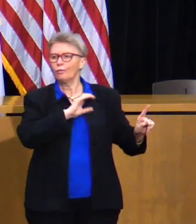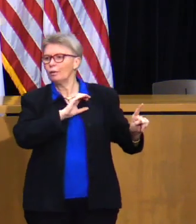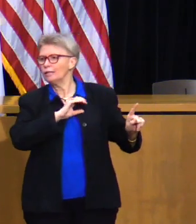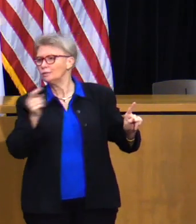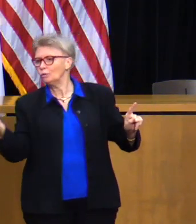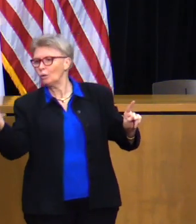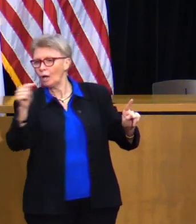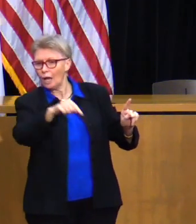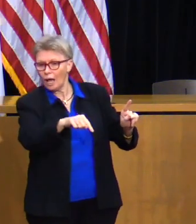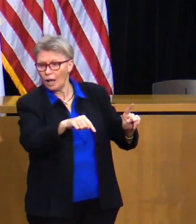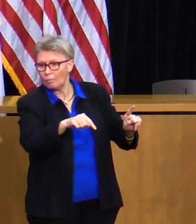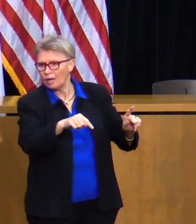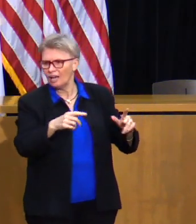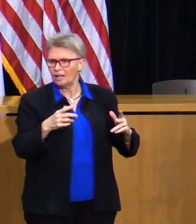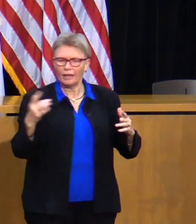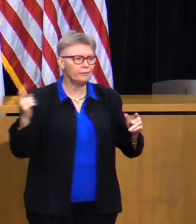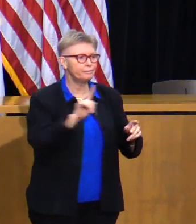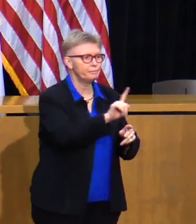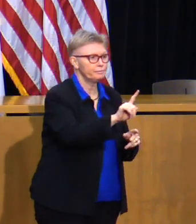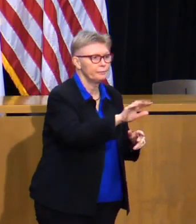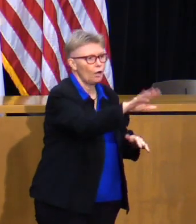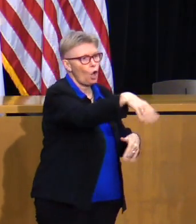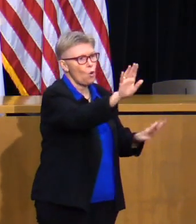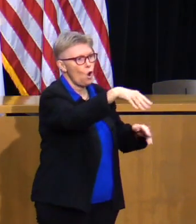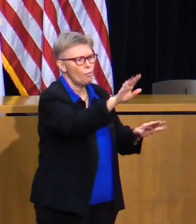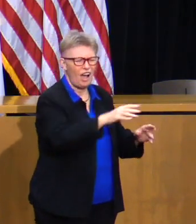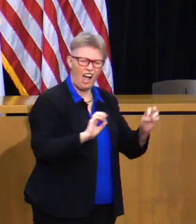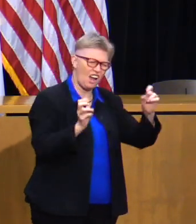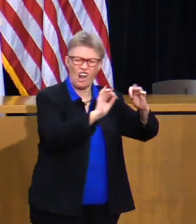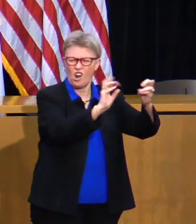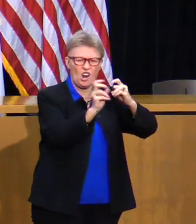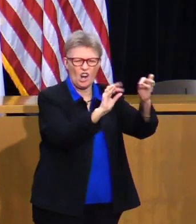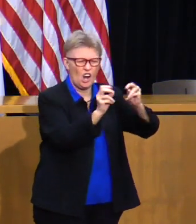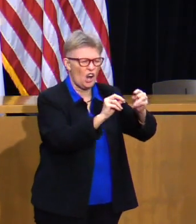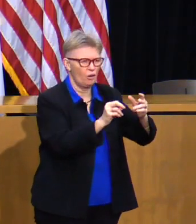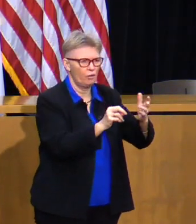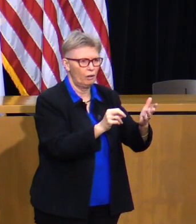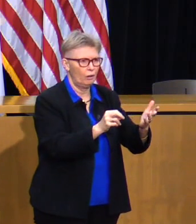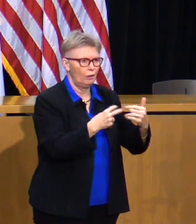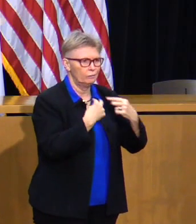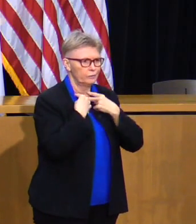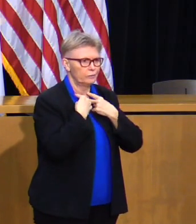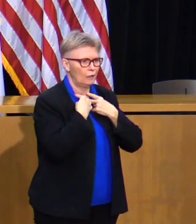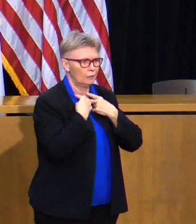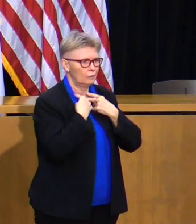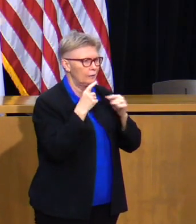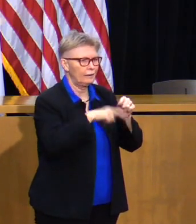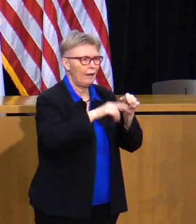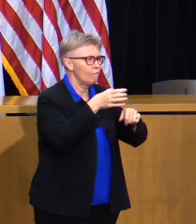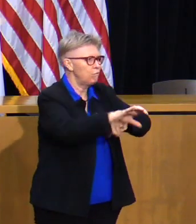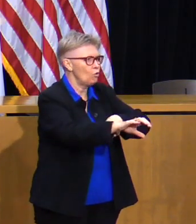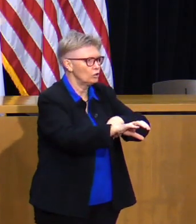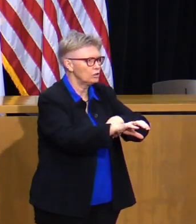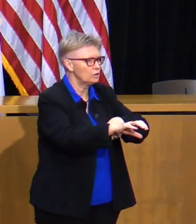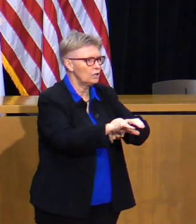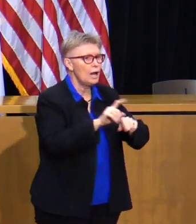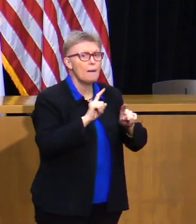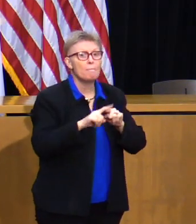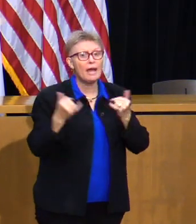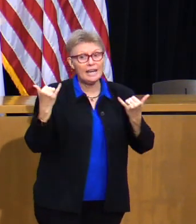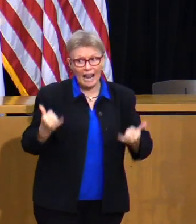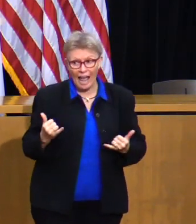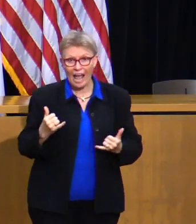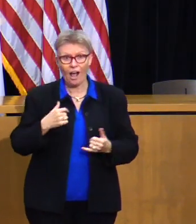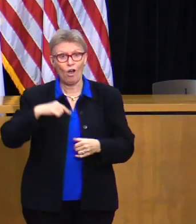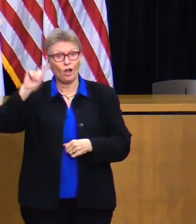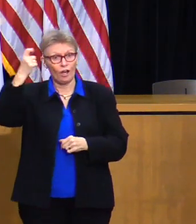ability, they now have the ability to say, there's a gathering rule, about 10, max of 10,